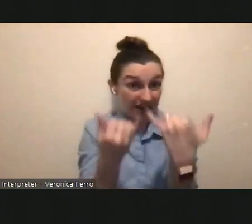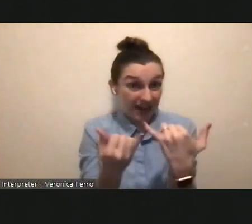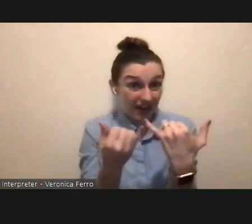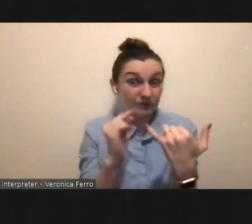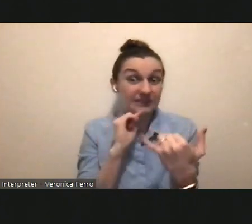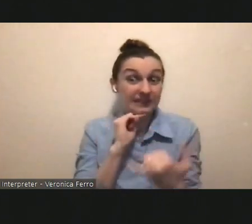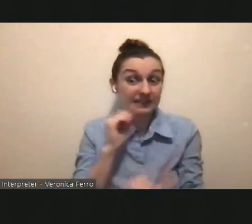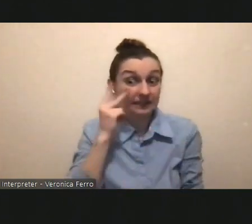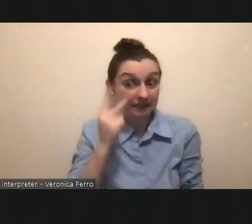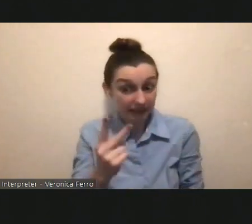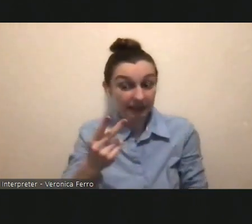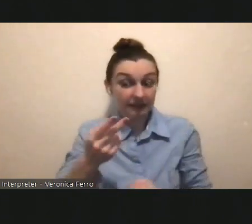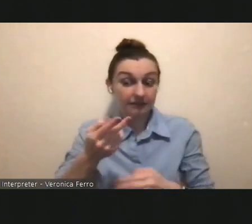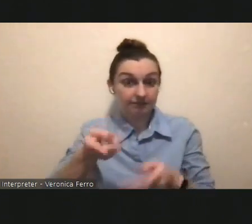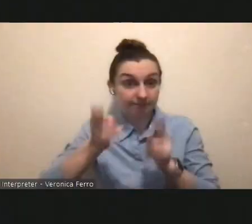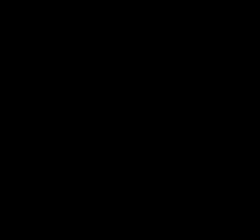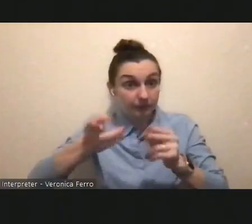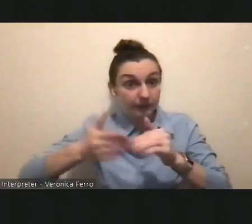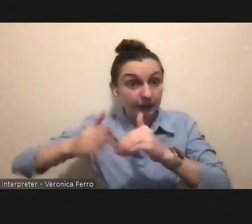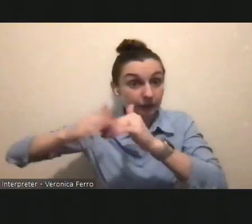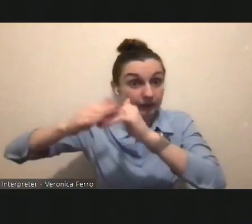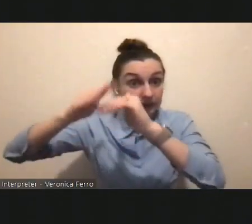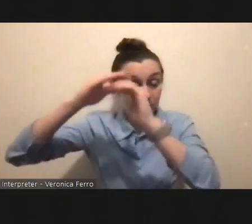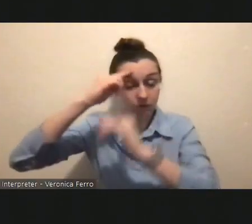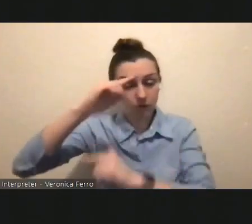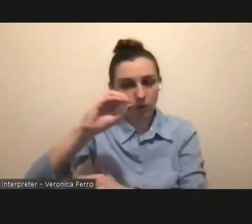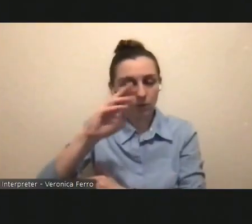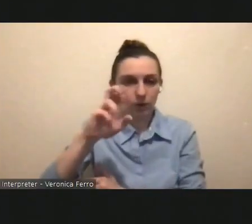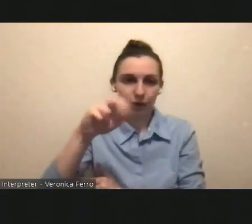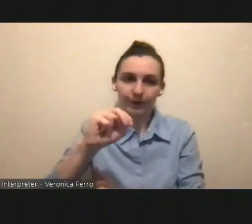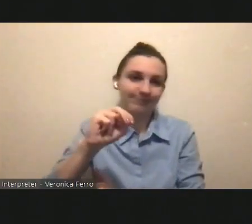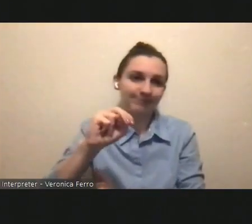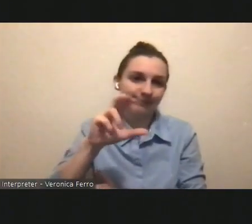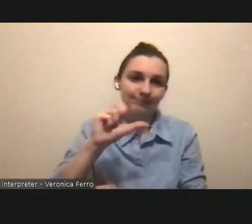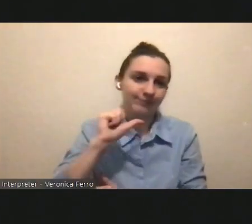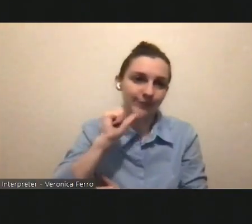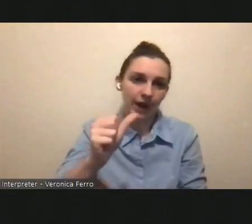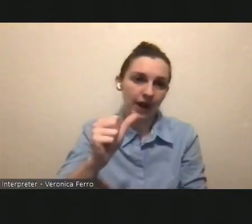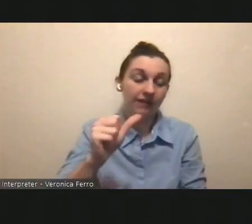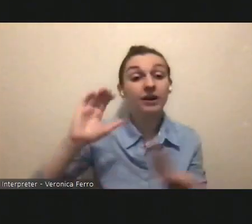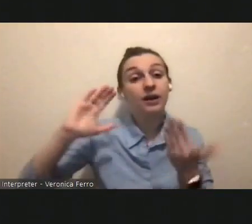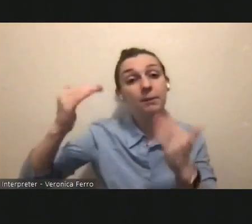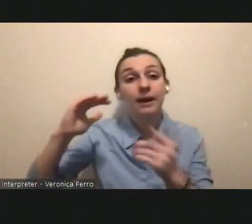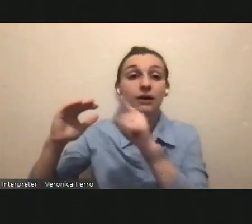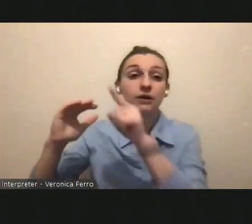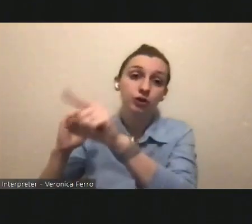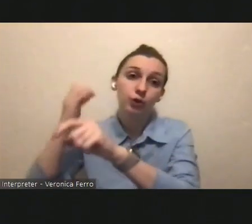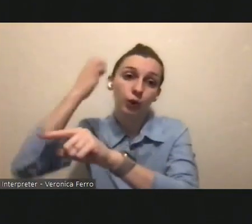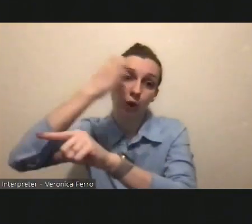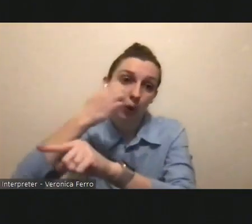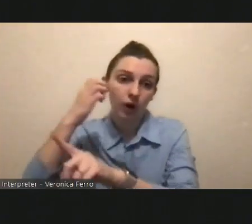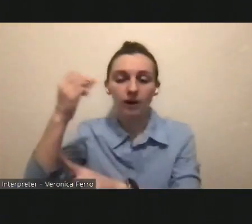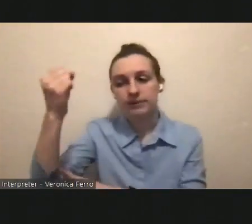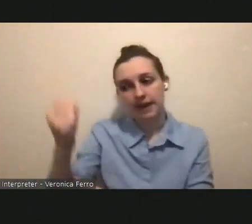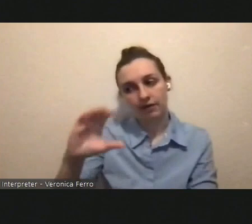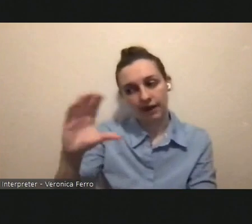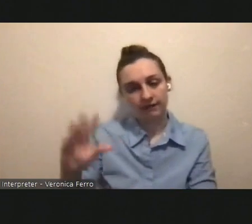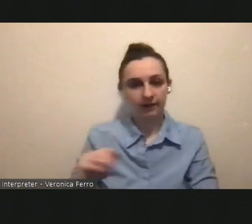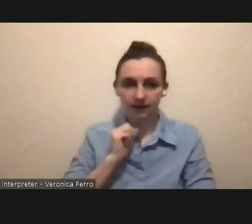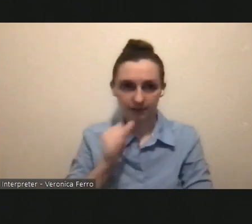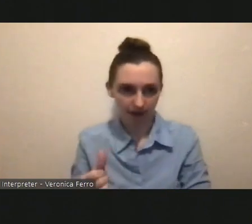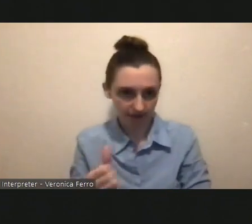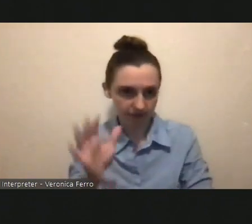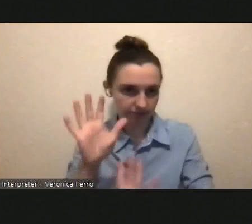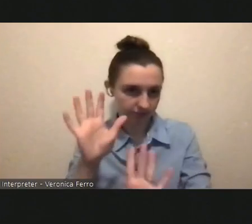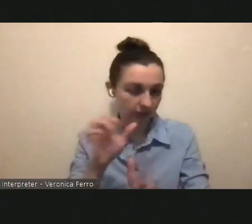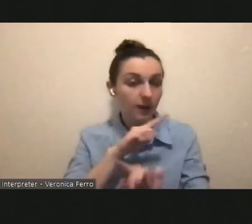least when compared to other countries in Europe and South Africa, of course. So I think we have time over the next couple of